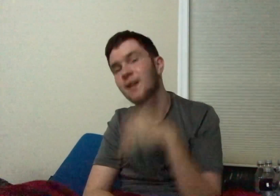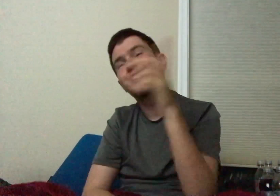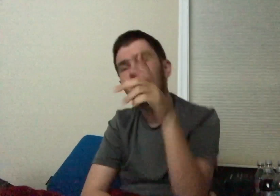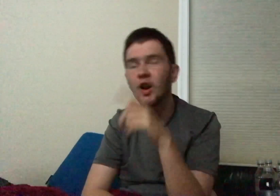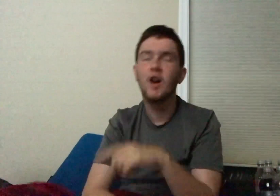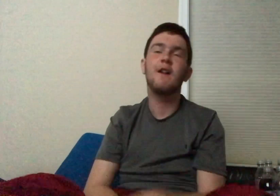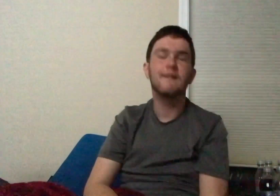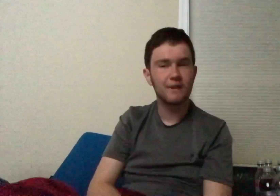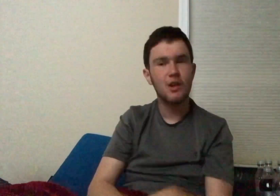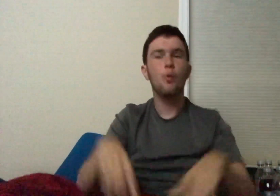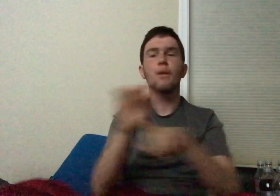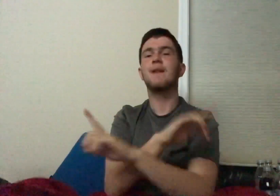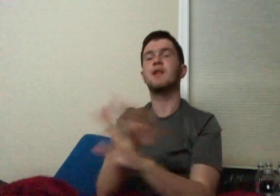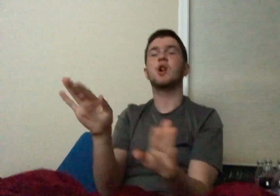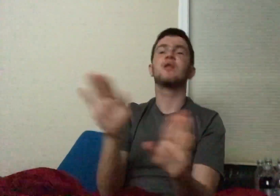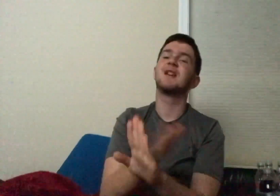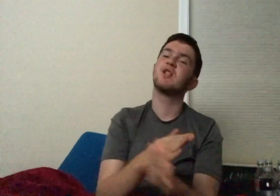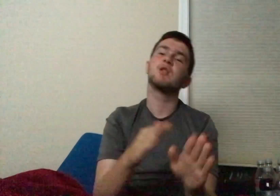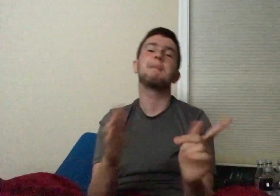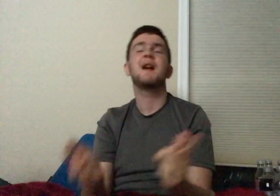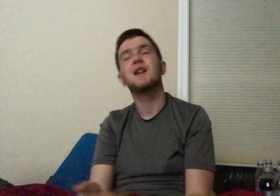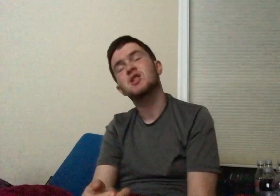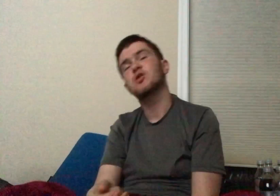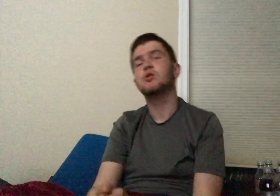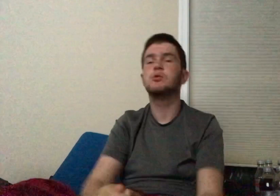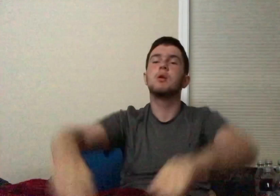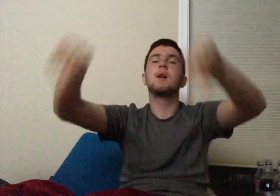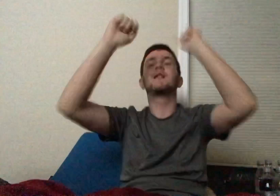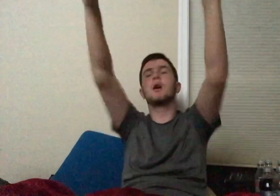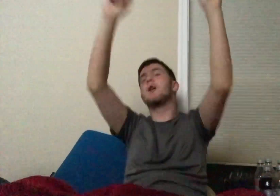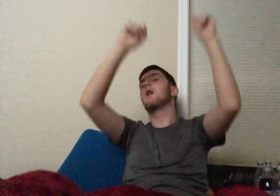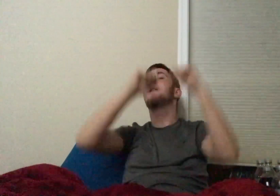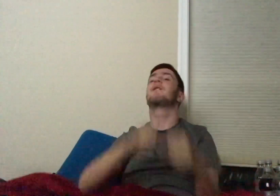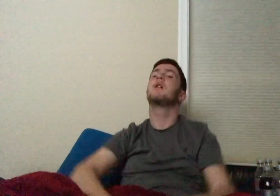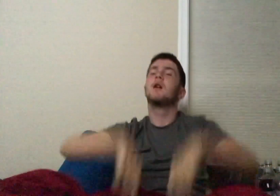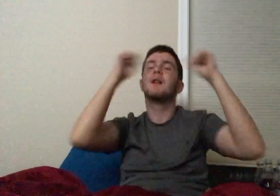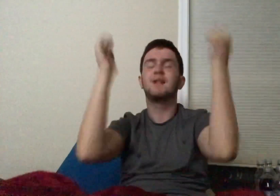tough. Whatever don't kill you makes you tough,